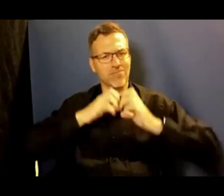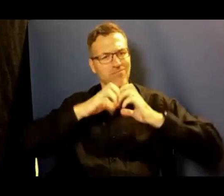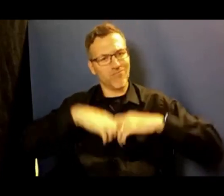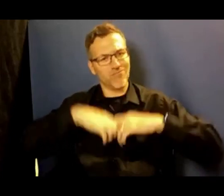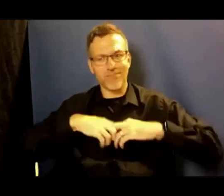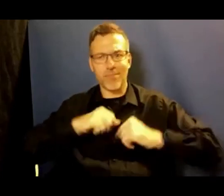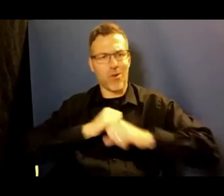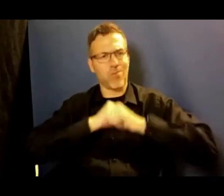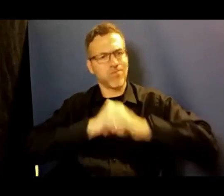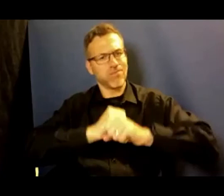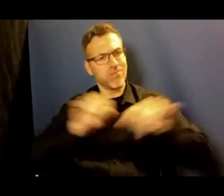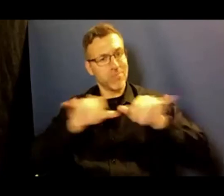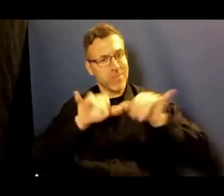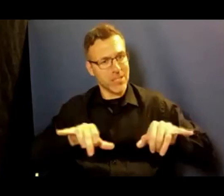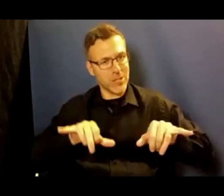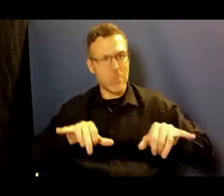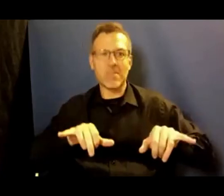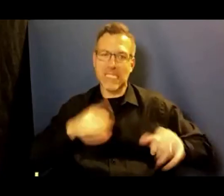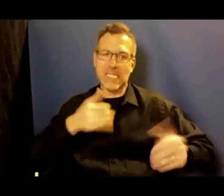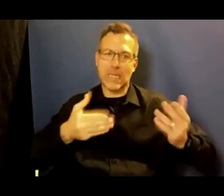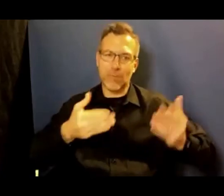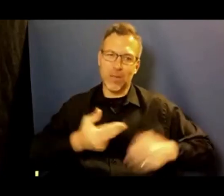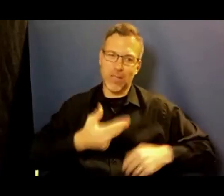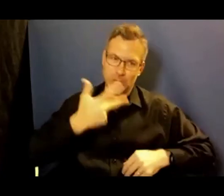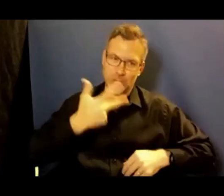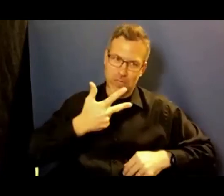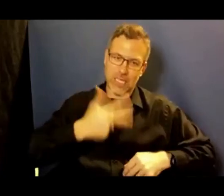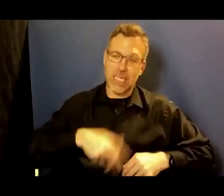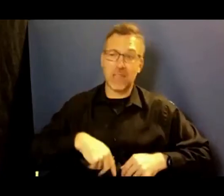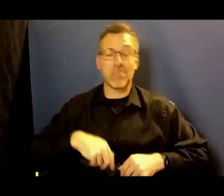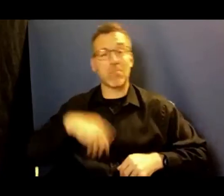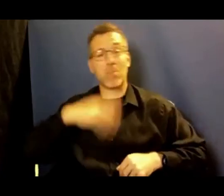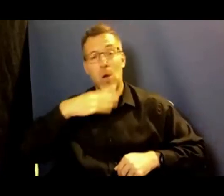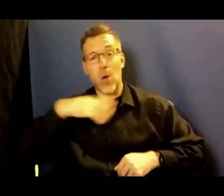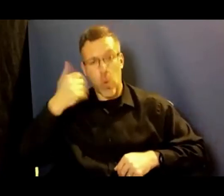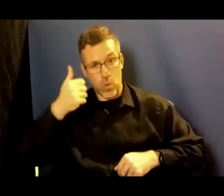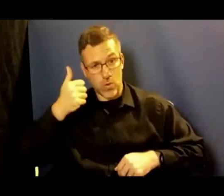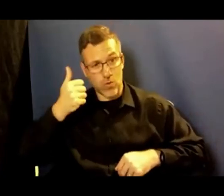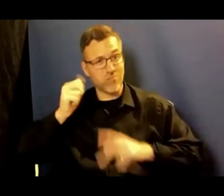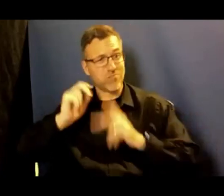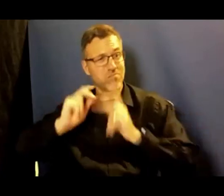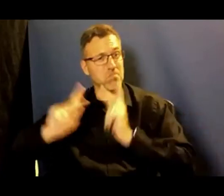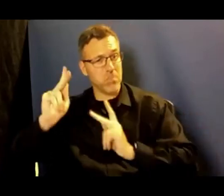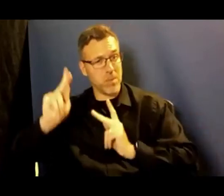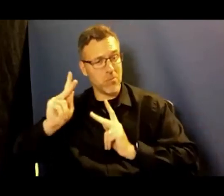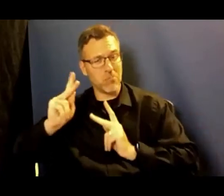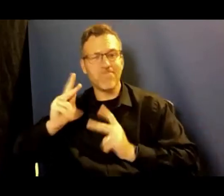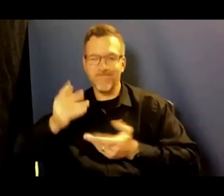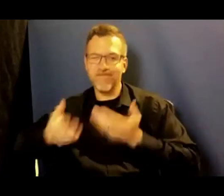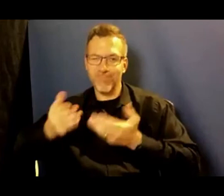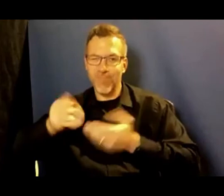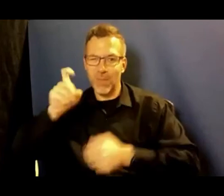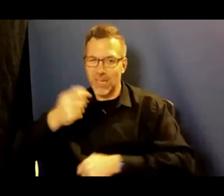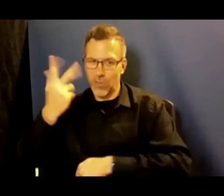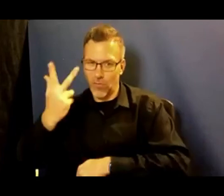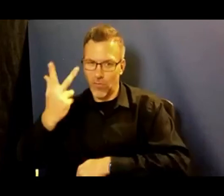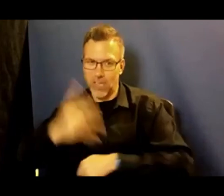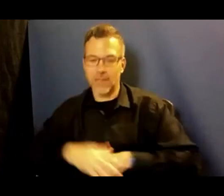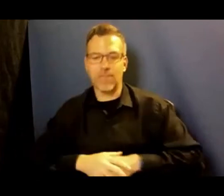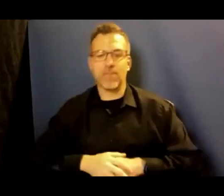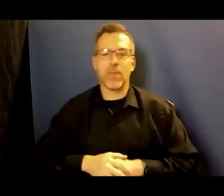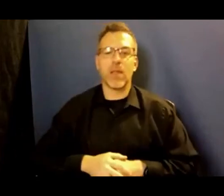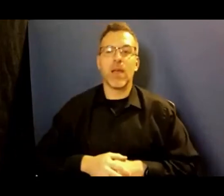We're guessing some older adults do also. So that's one of the aspects to this. And the second aspect